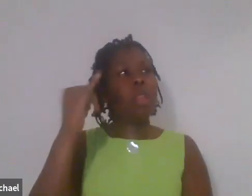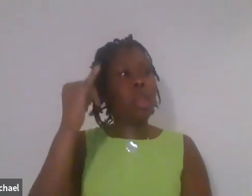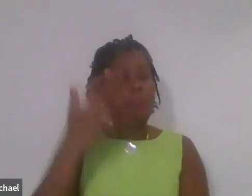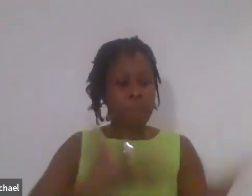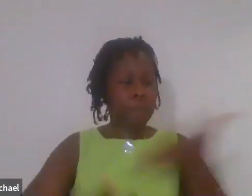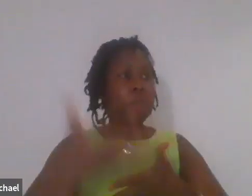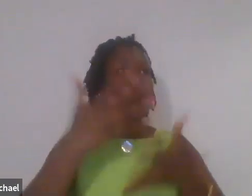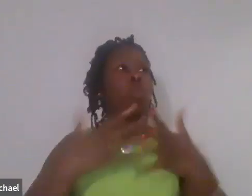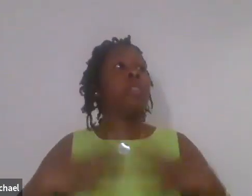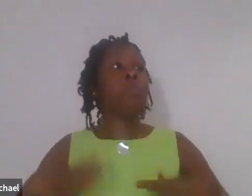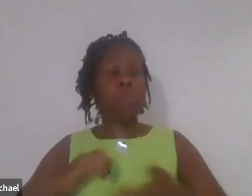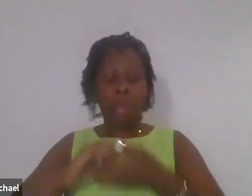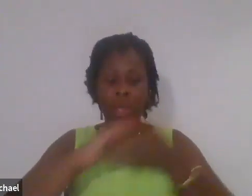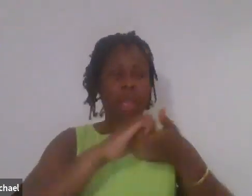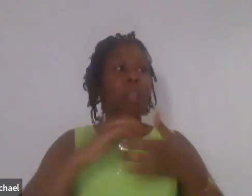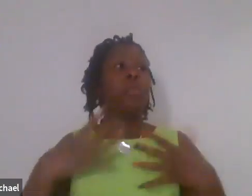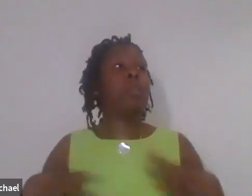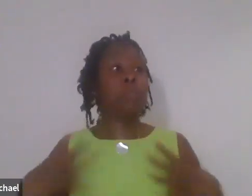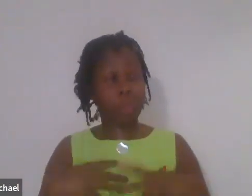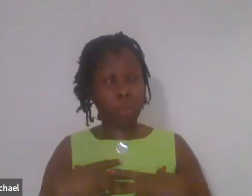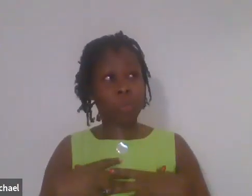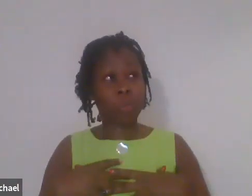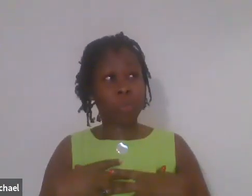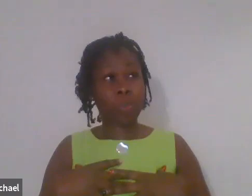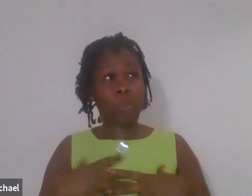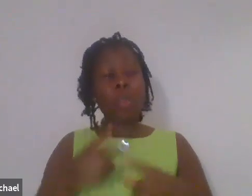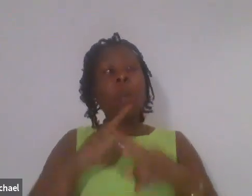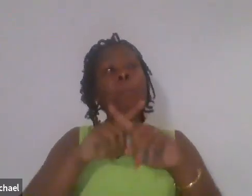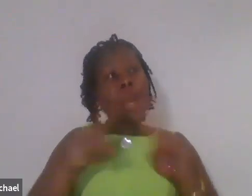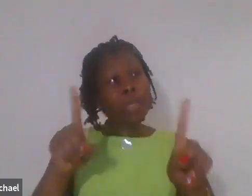You have to share your ideas with other people. Engage people.